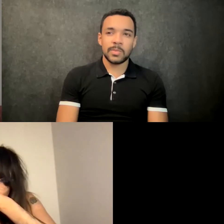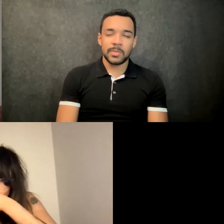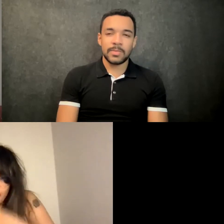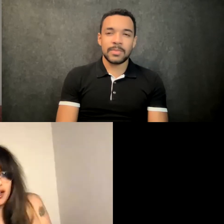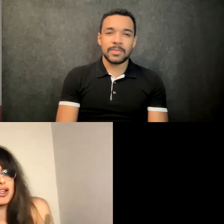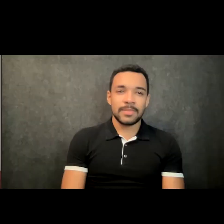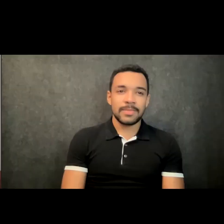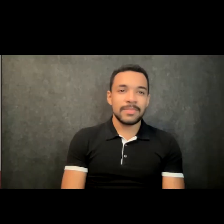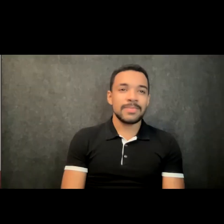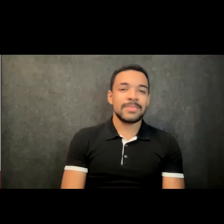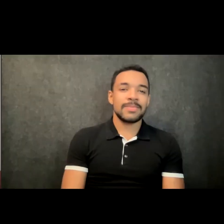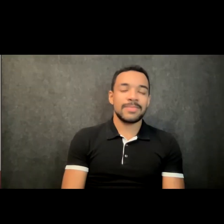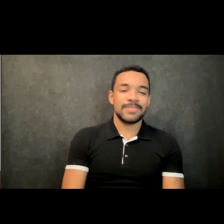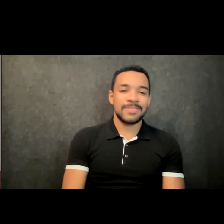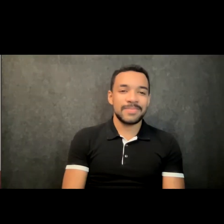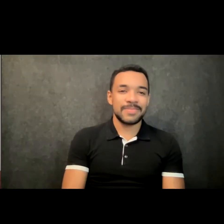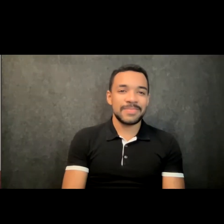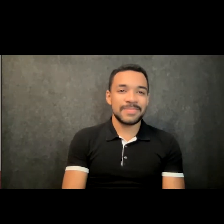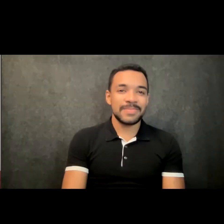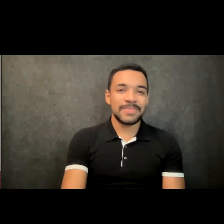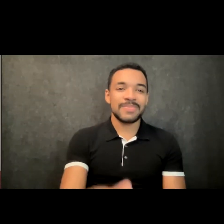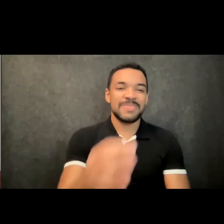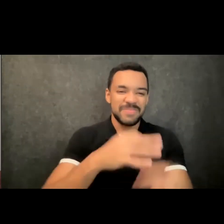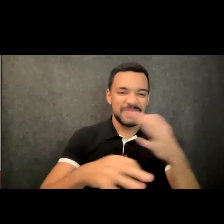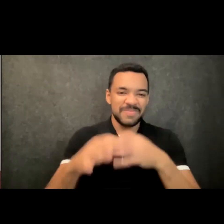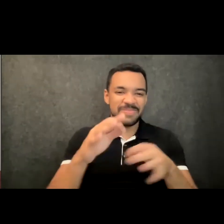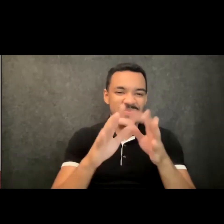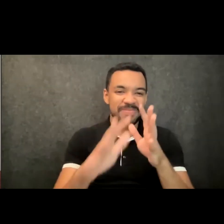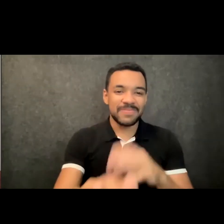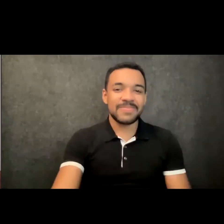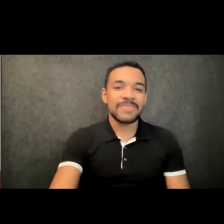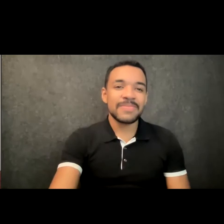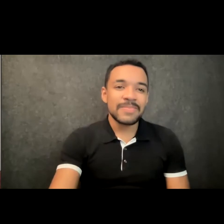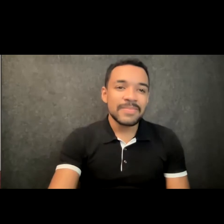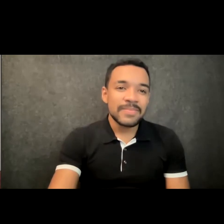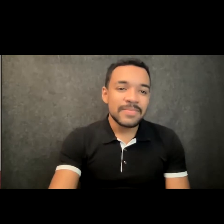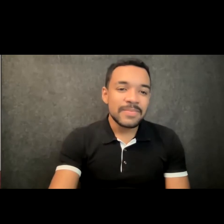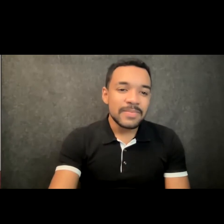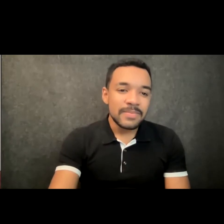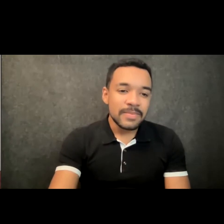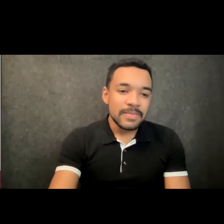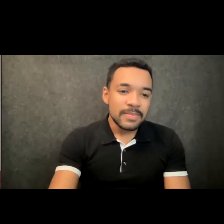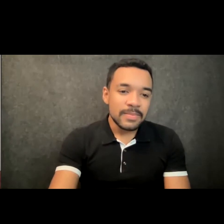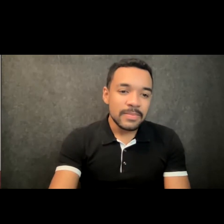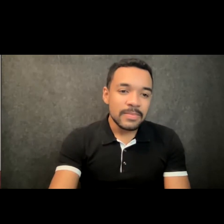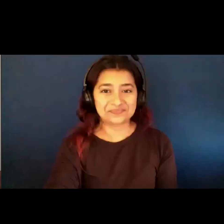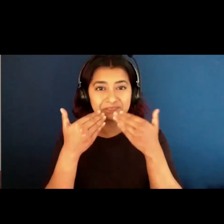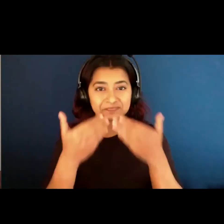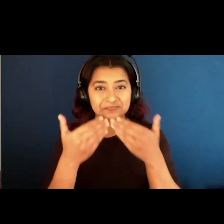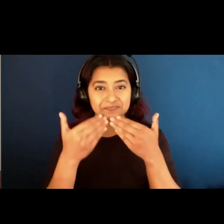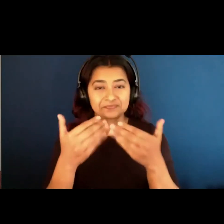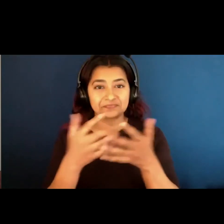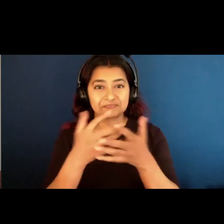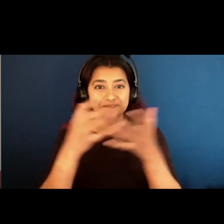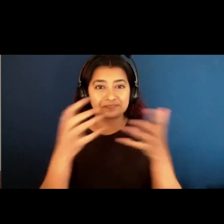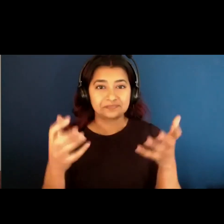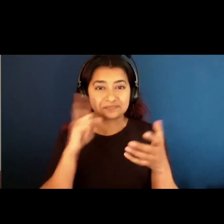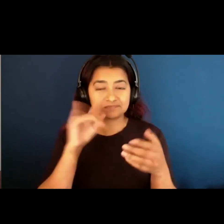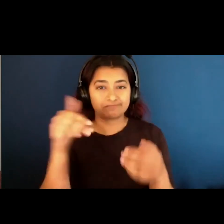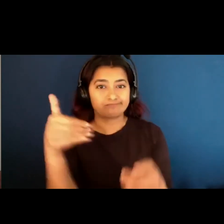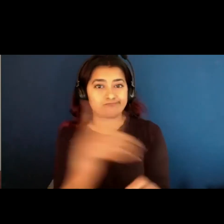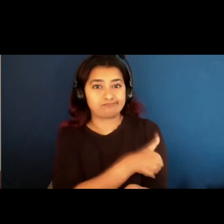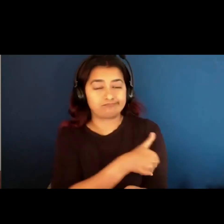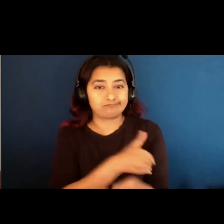Thank you, Kirin. Thank you for that powerful story, that